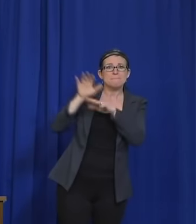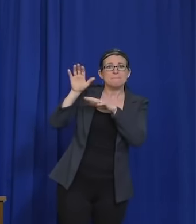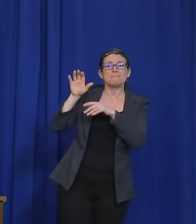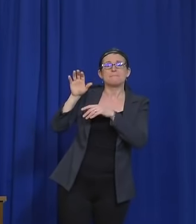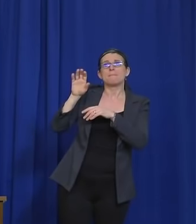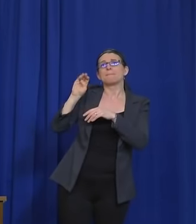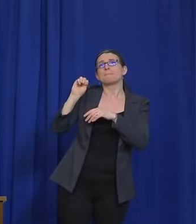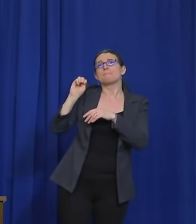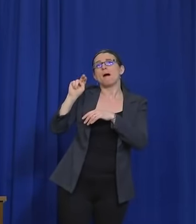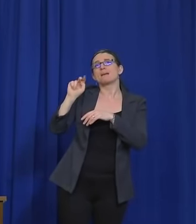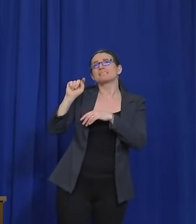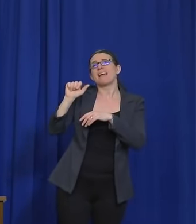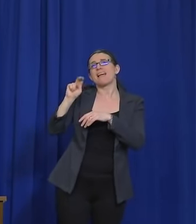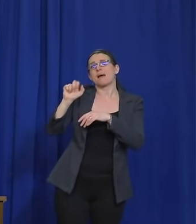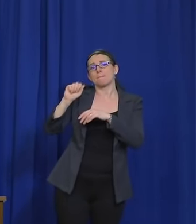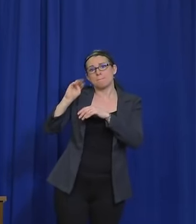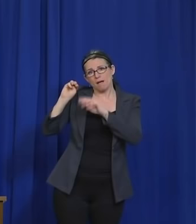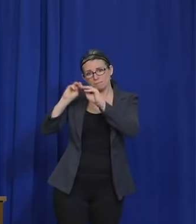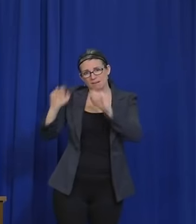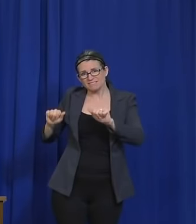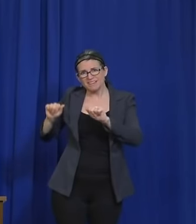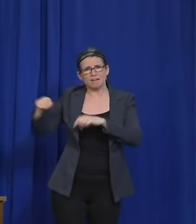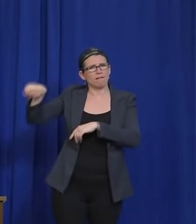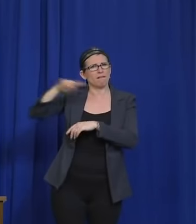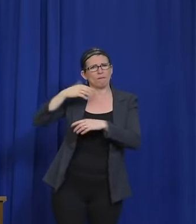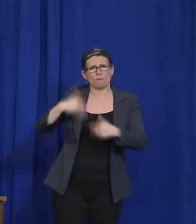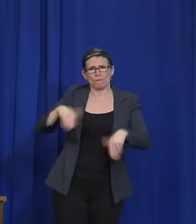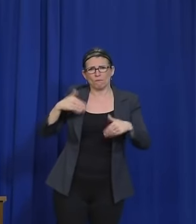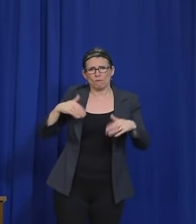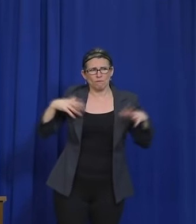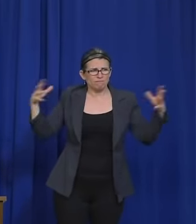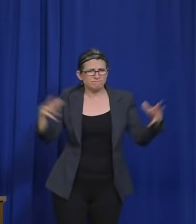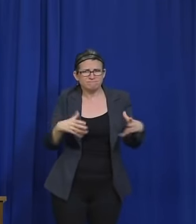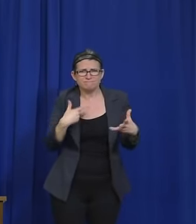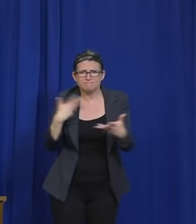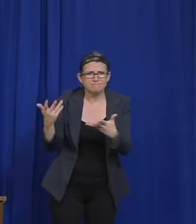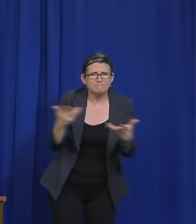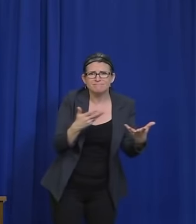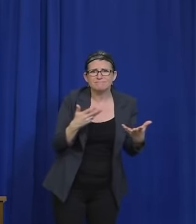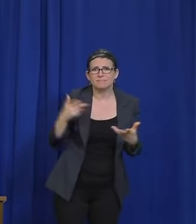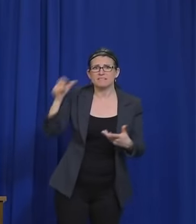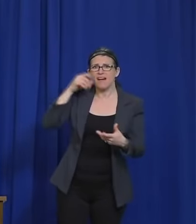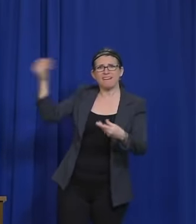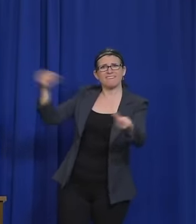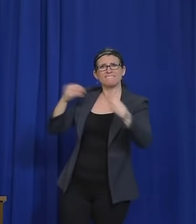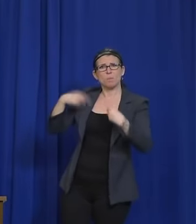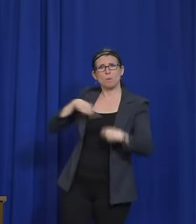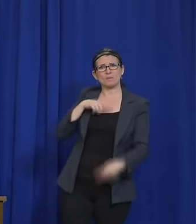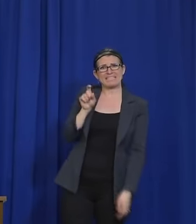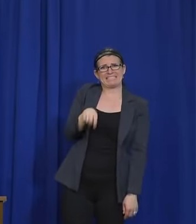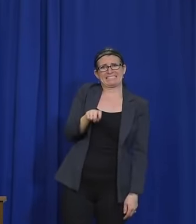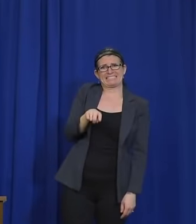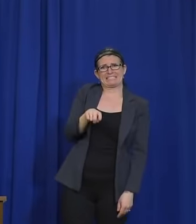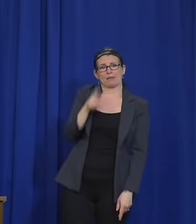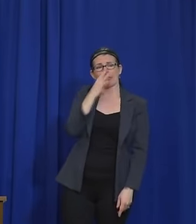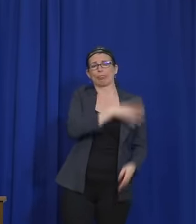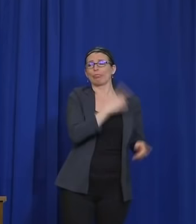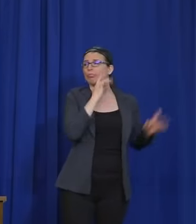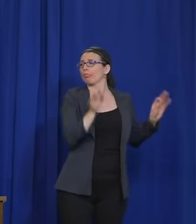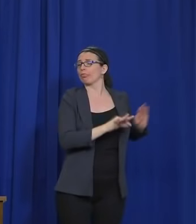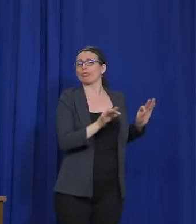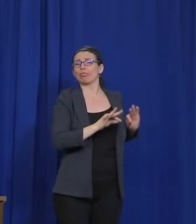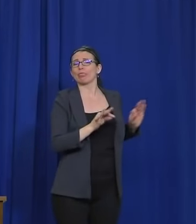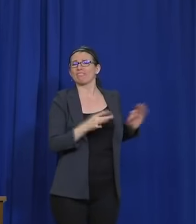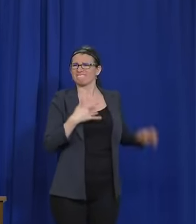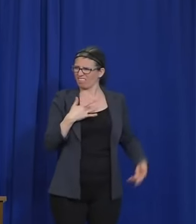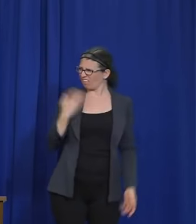avoid becoming hotspots. So we need more test kits and test reagents and swabs and the materials that go with